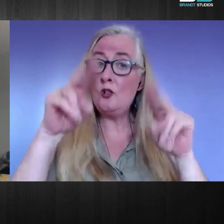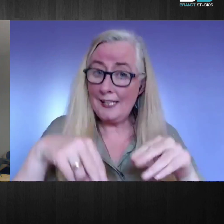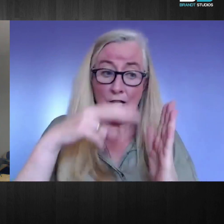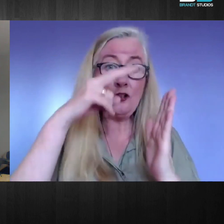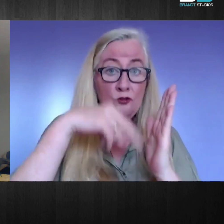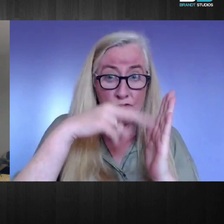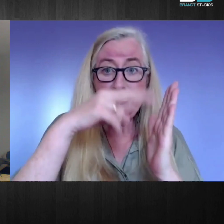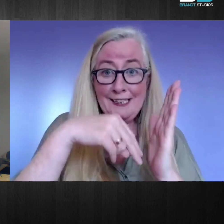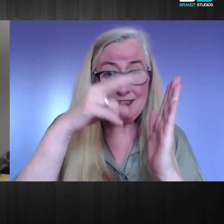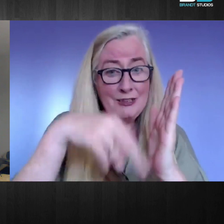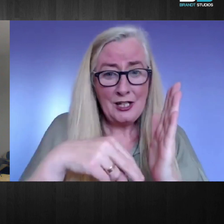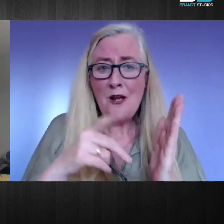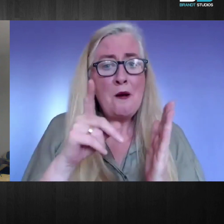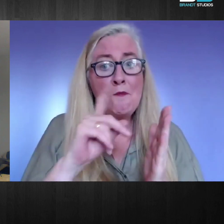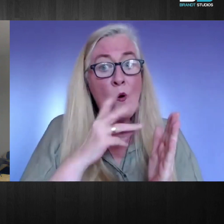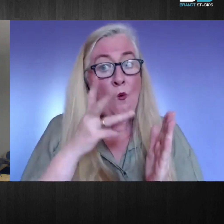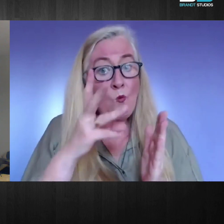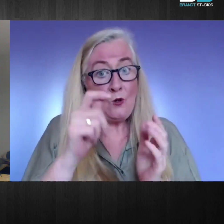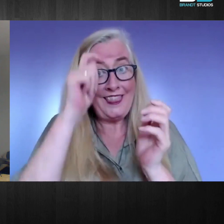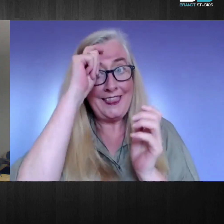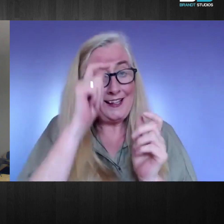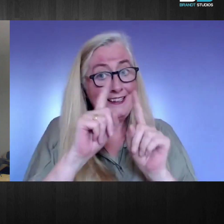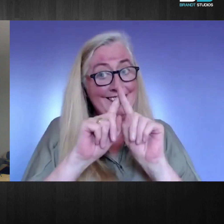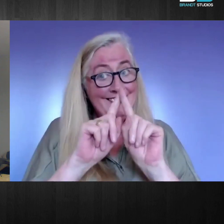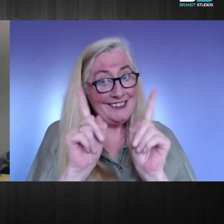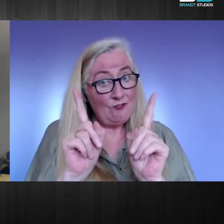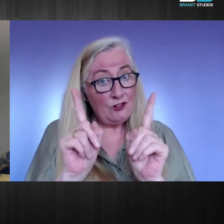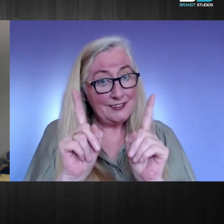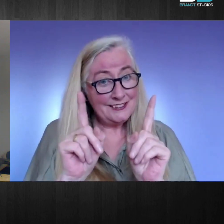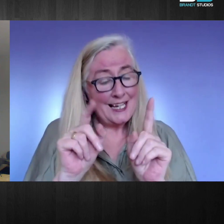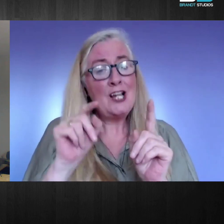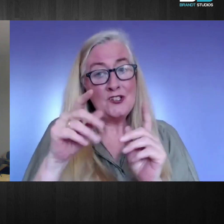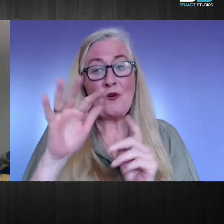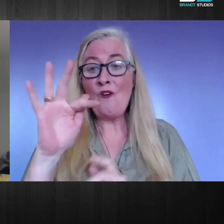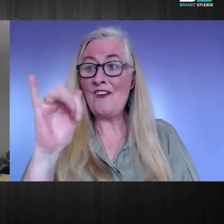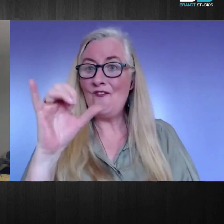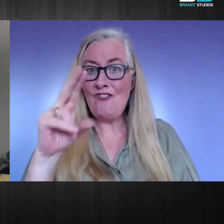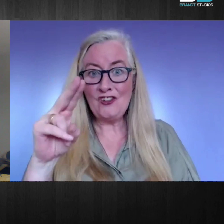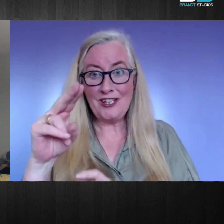differently, which is something that reading fiction challenges, which is necessary.